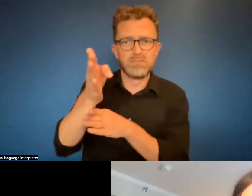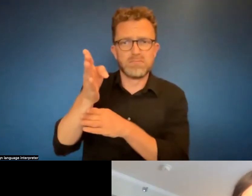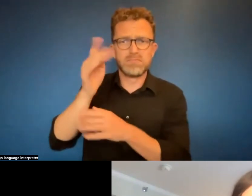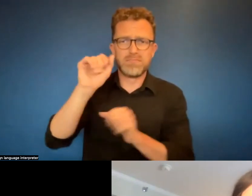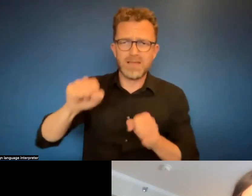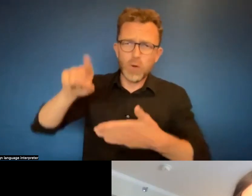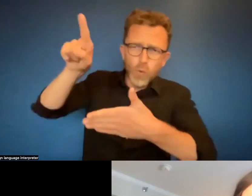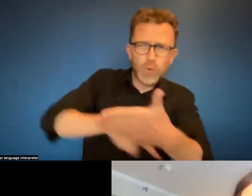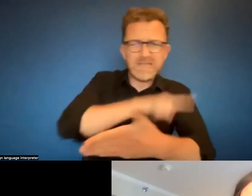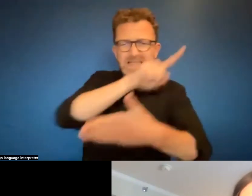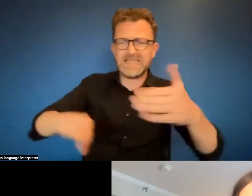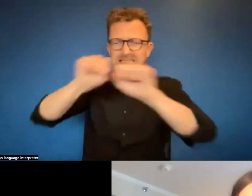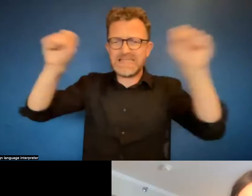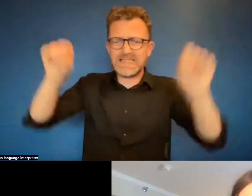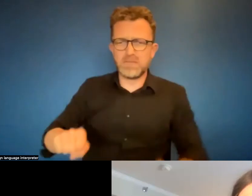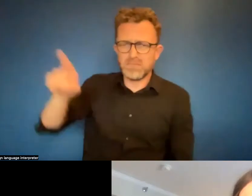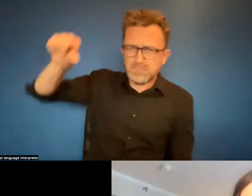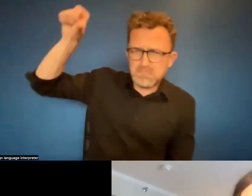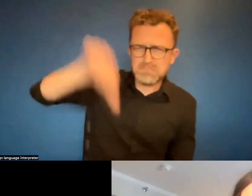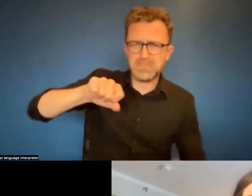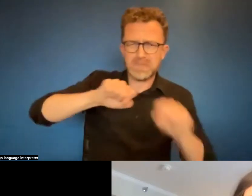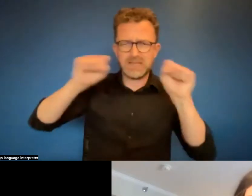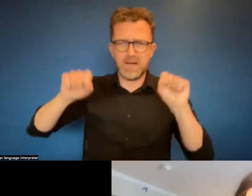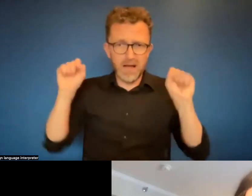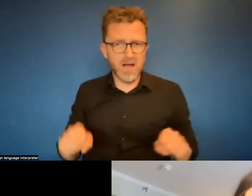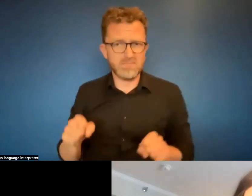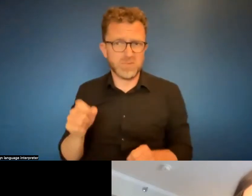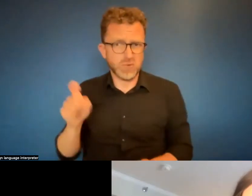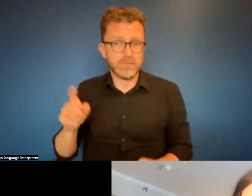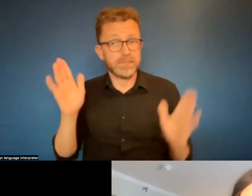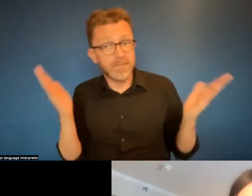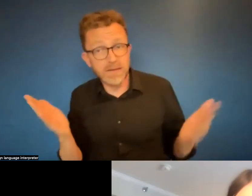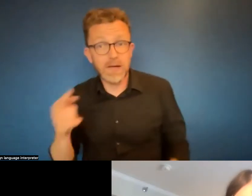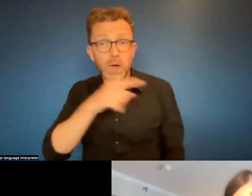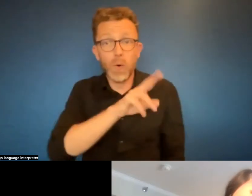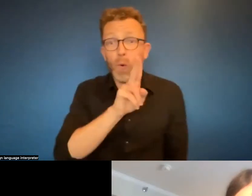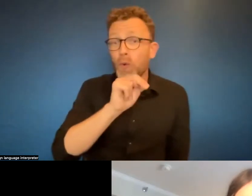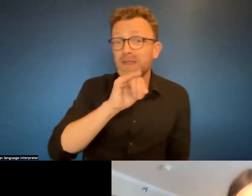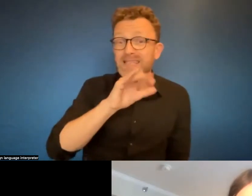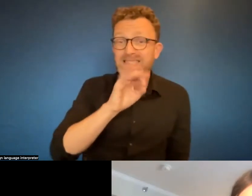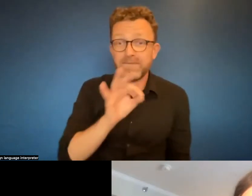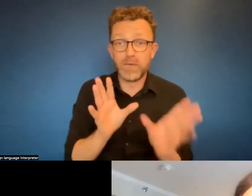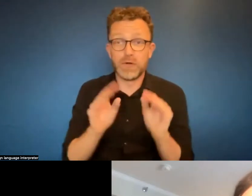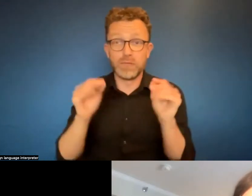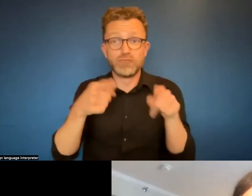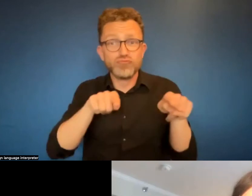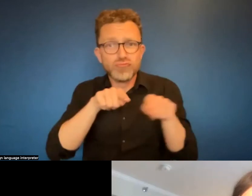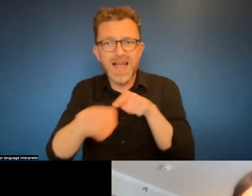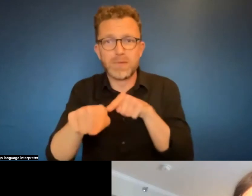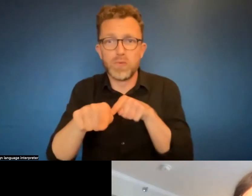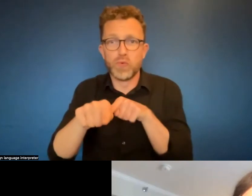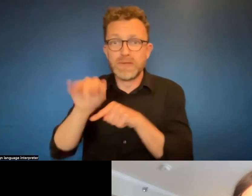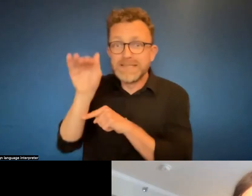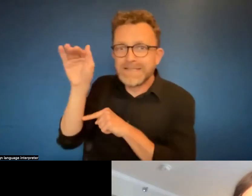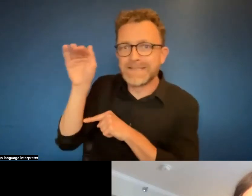agencies will also do that for persons with disability, adults with disabilities as well. I think, as